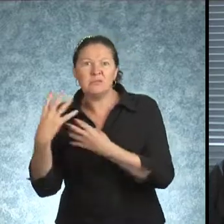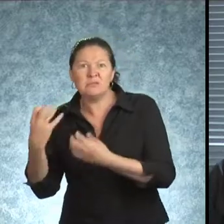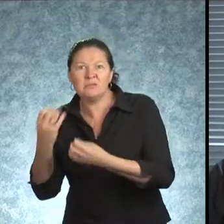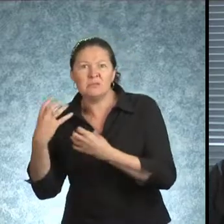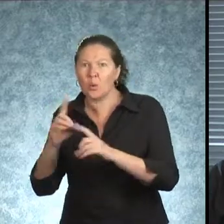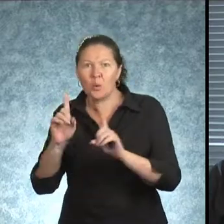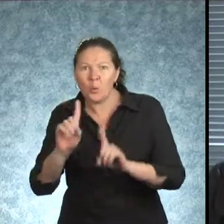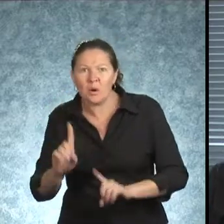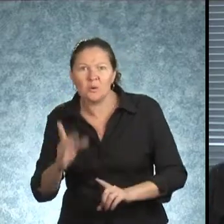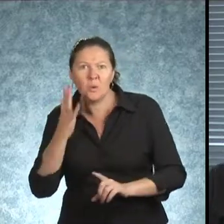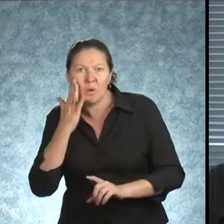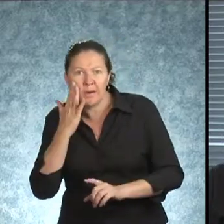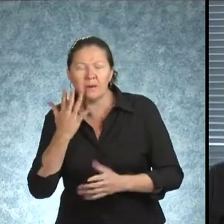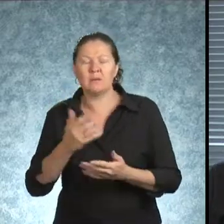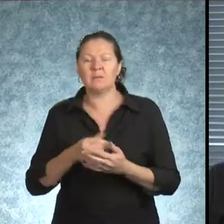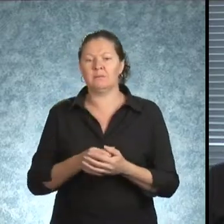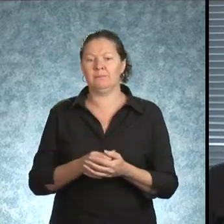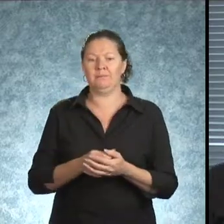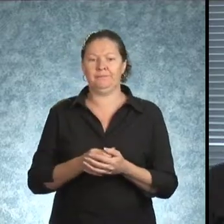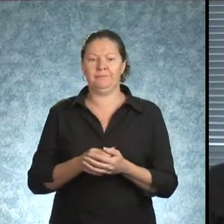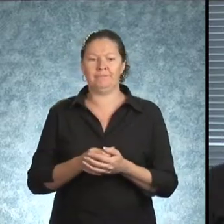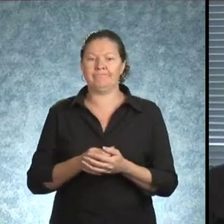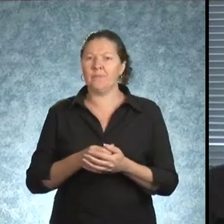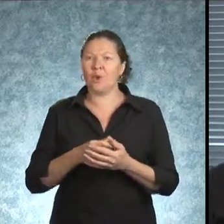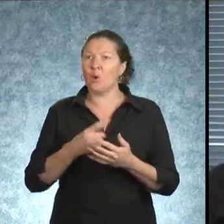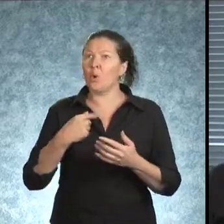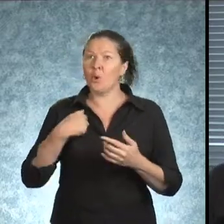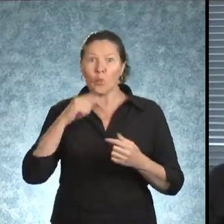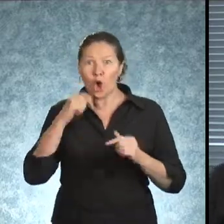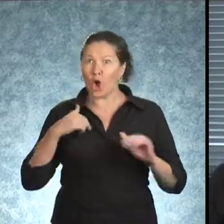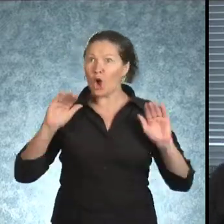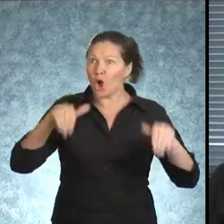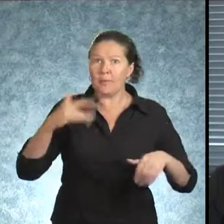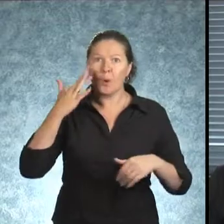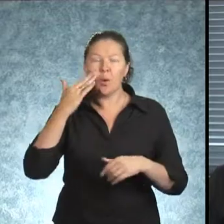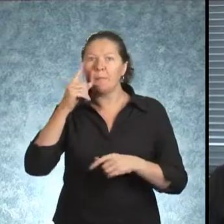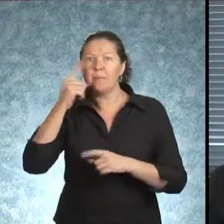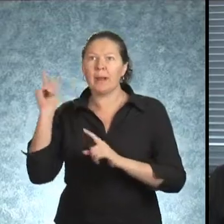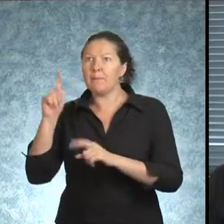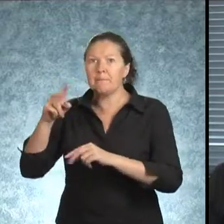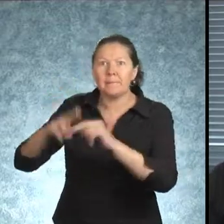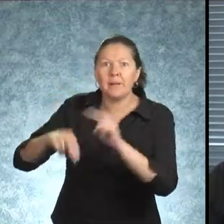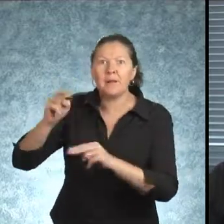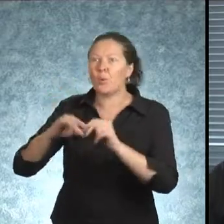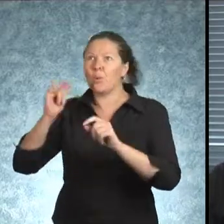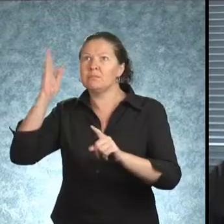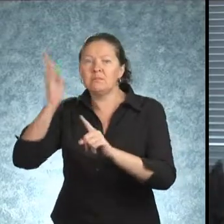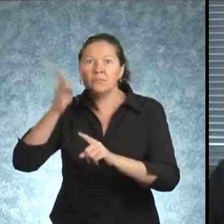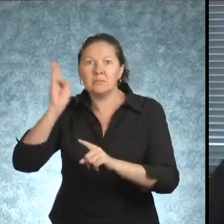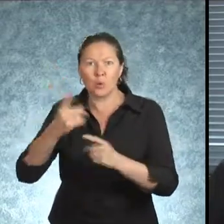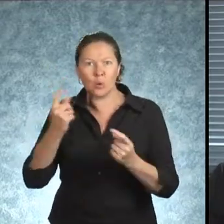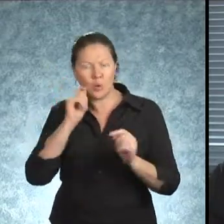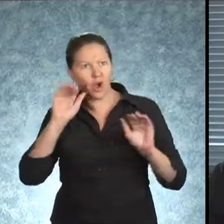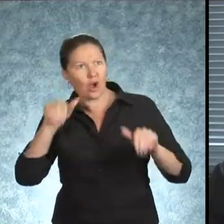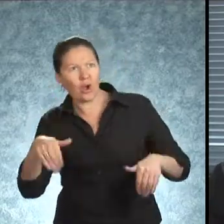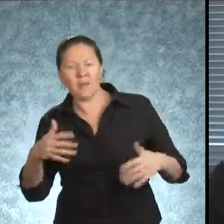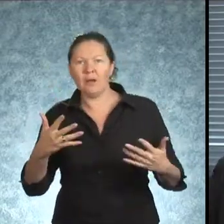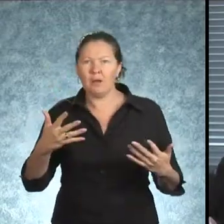collection. It'll be about, you know, who can be home when the contractors come. All of the things